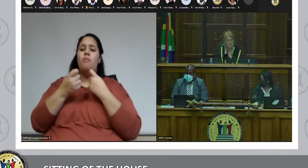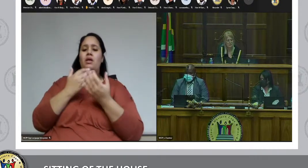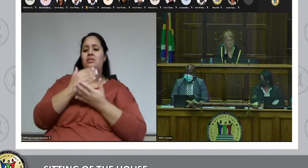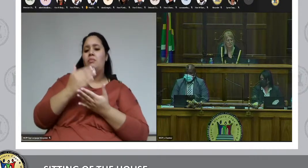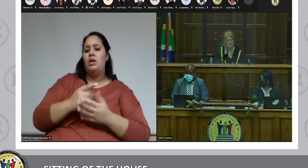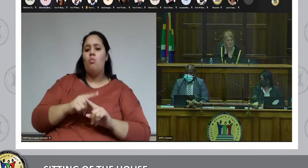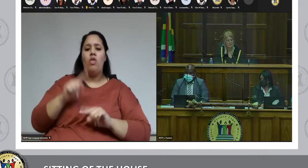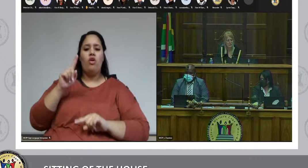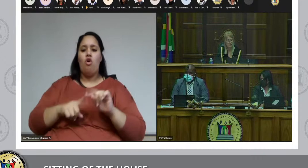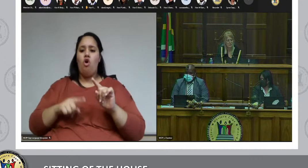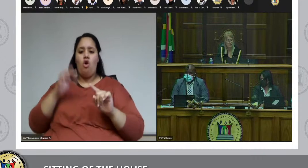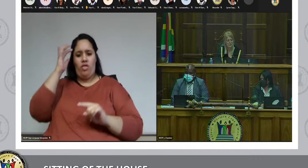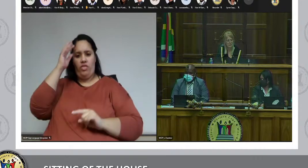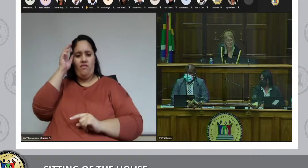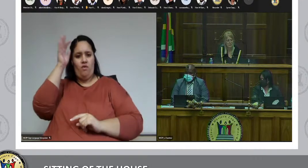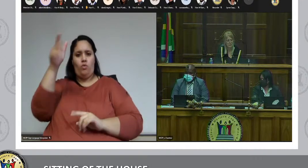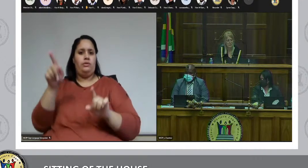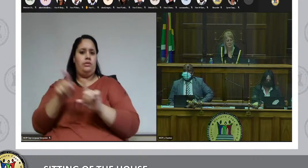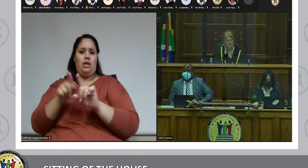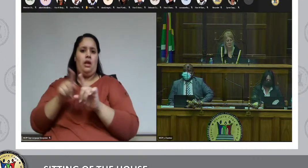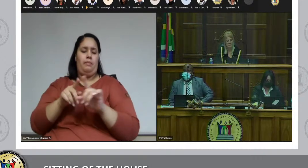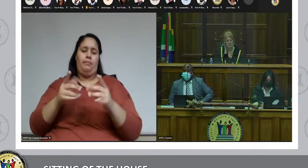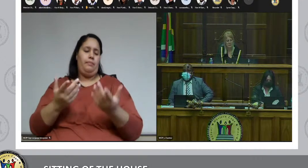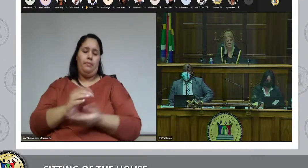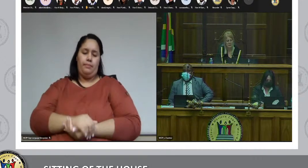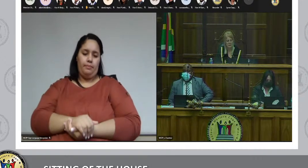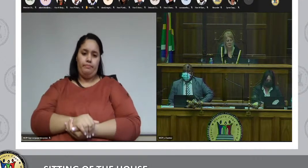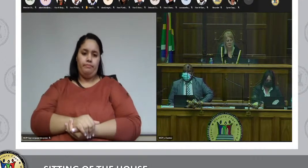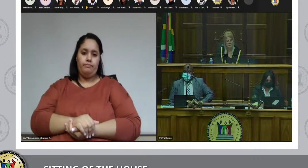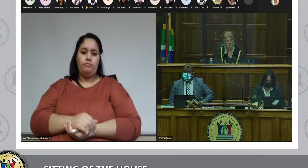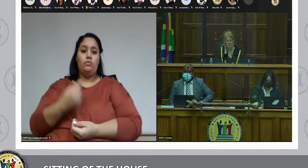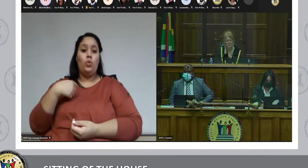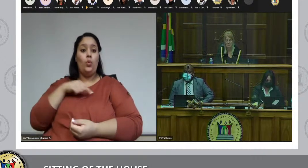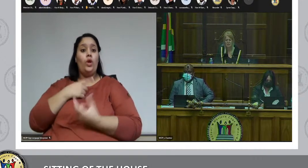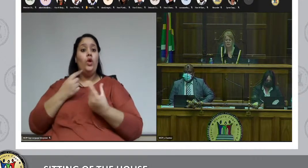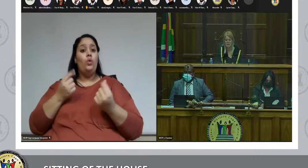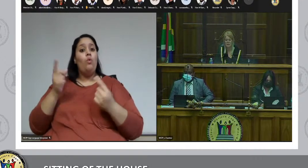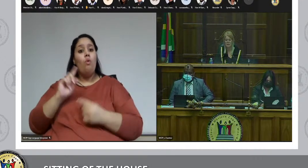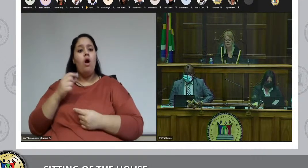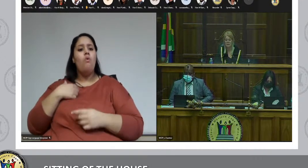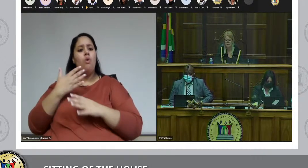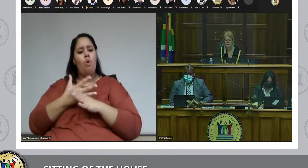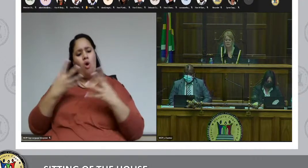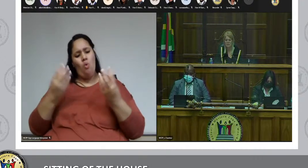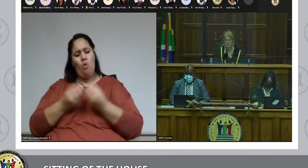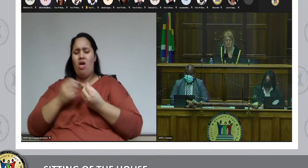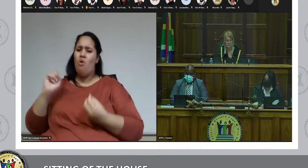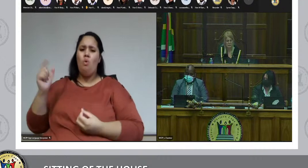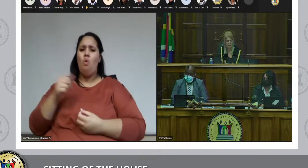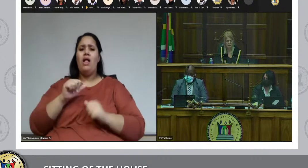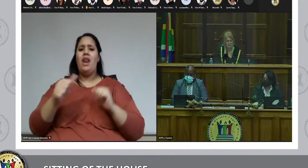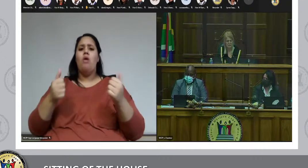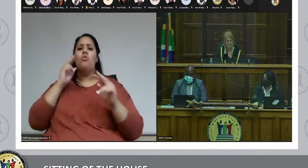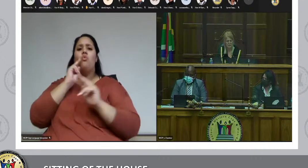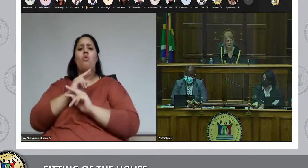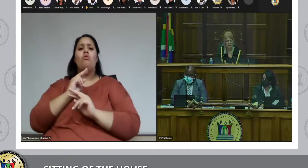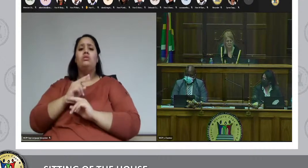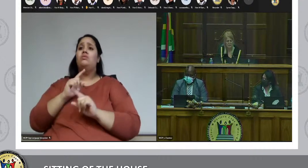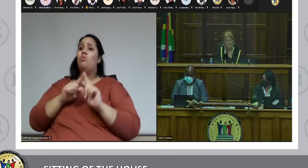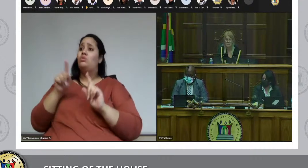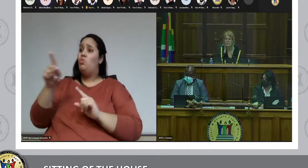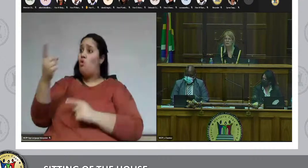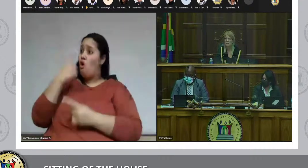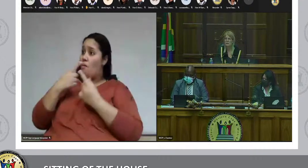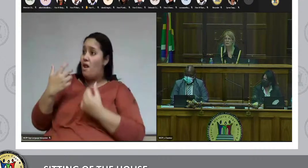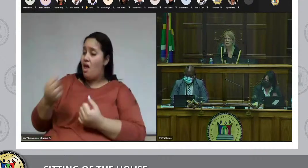because they can't think forward like the others. What we will do is we will work with all neighborhood watchers, even those who are complaining to you. We will go